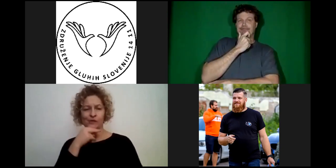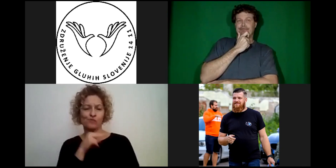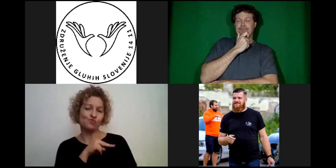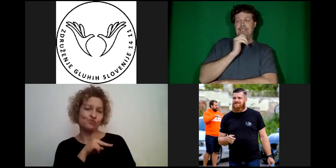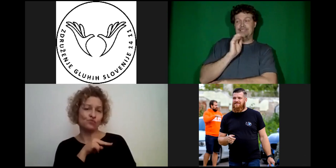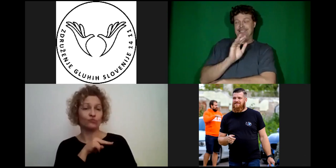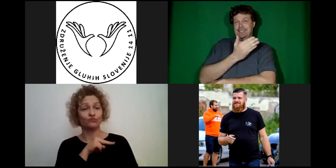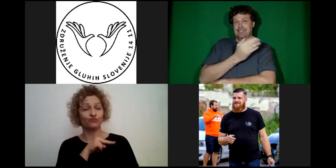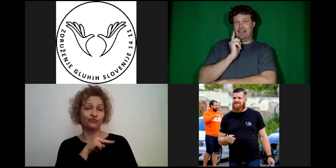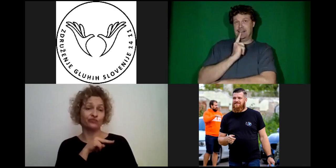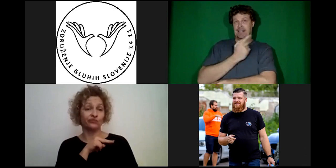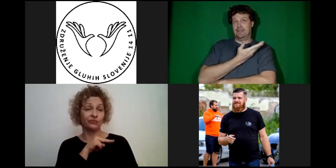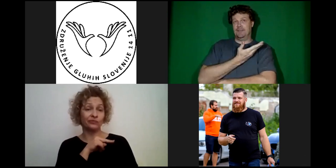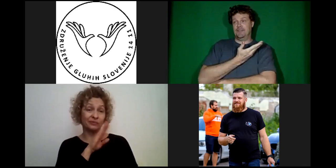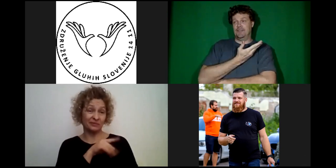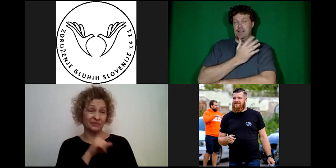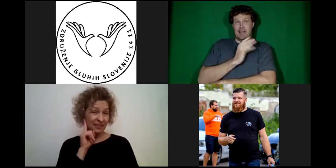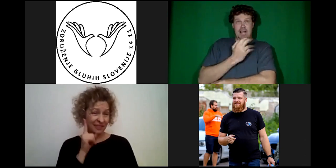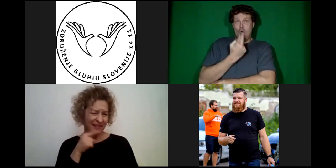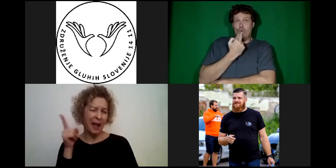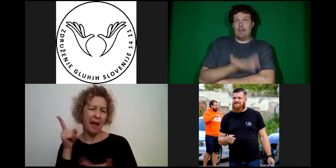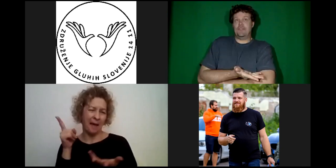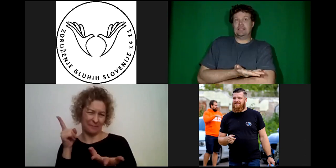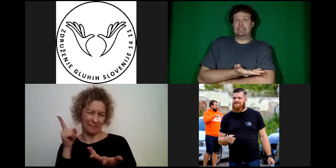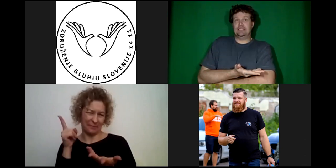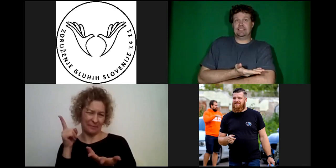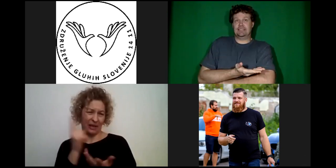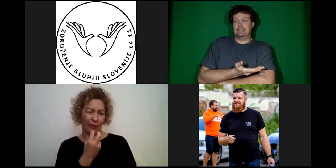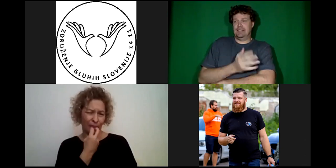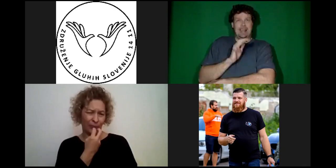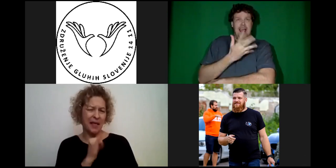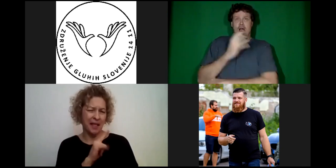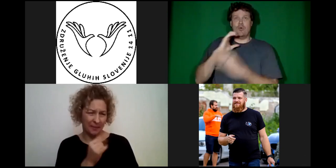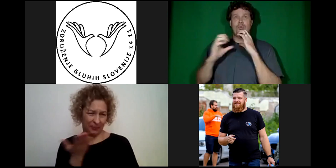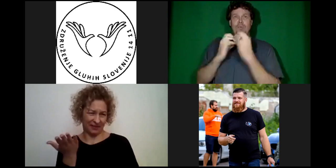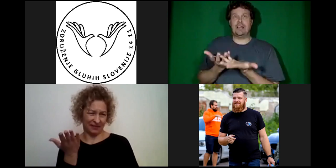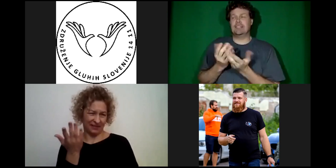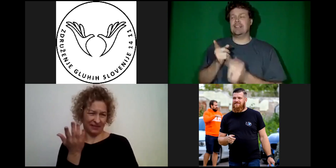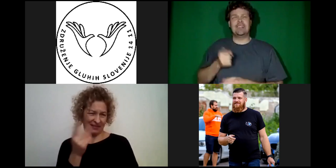competition, and the president of the basketball coach